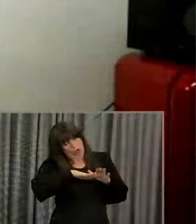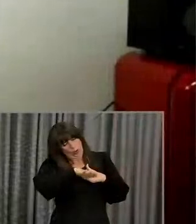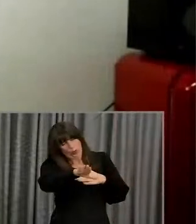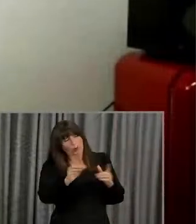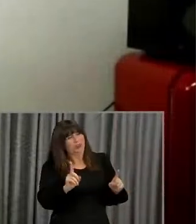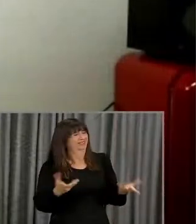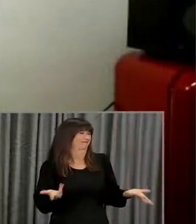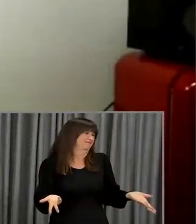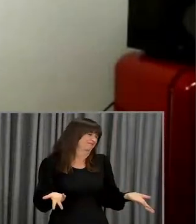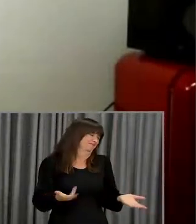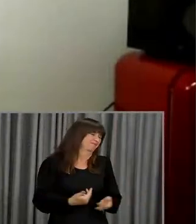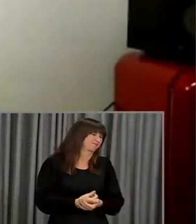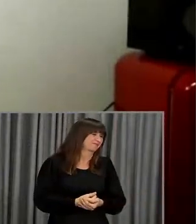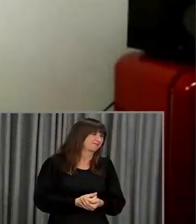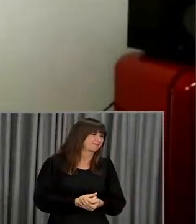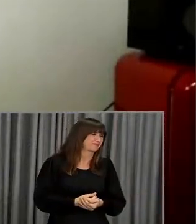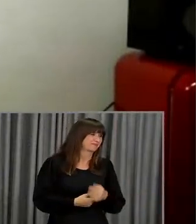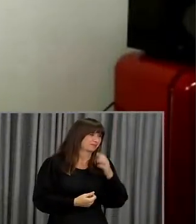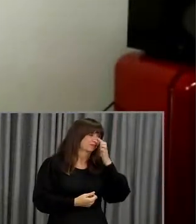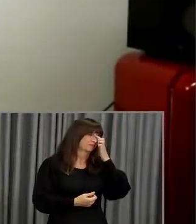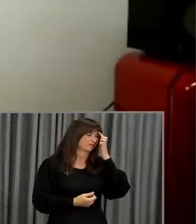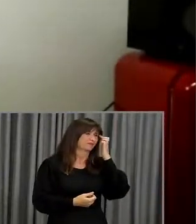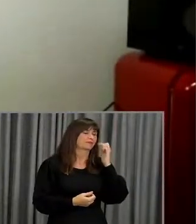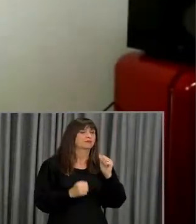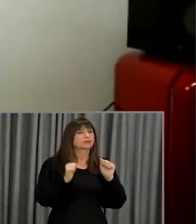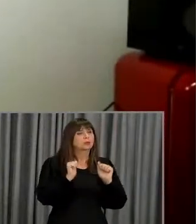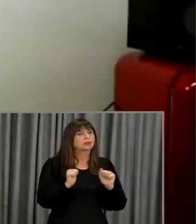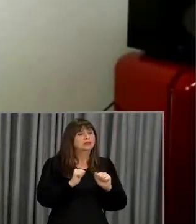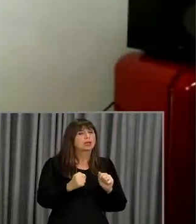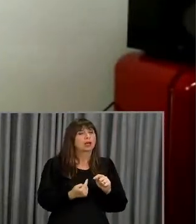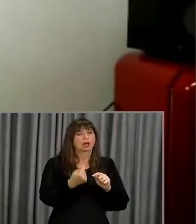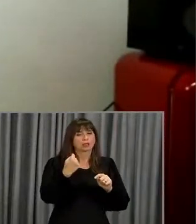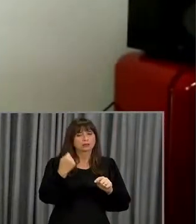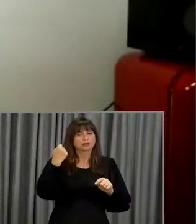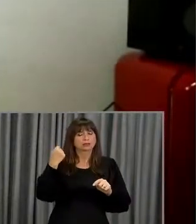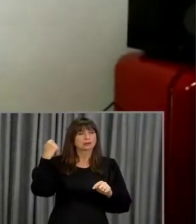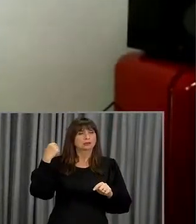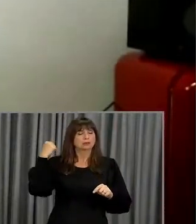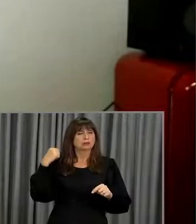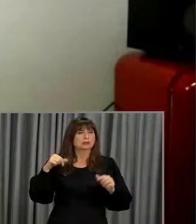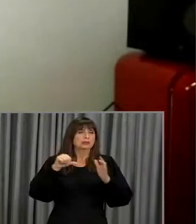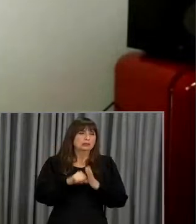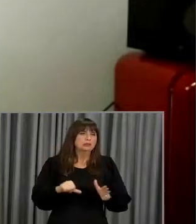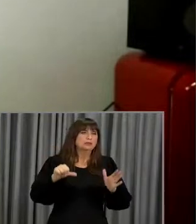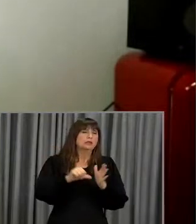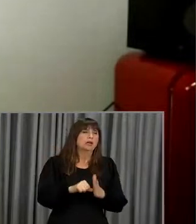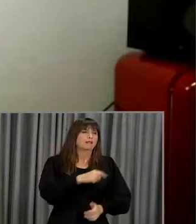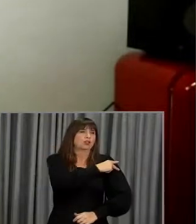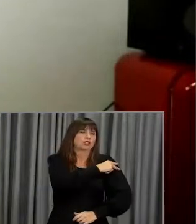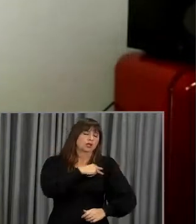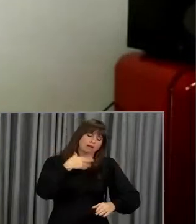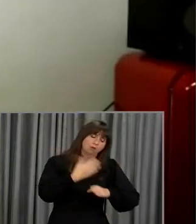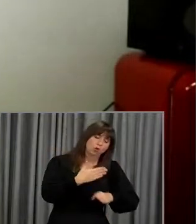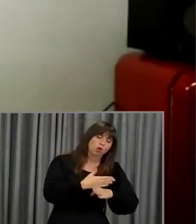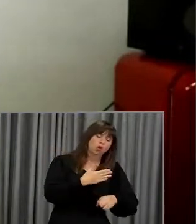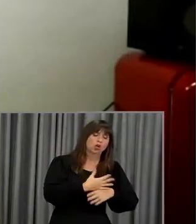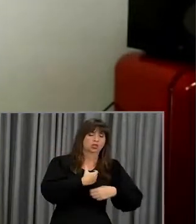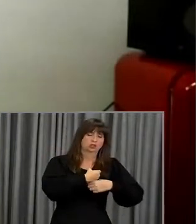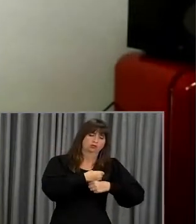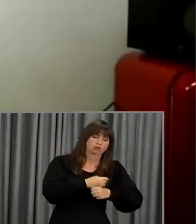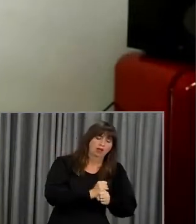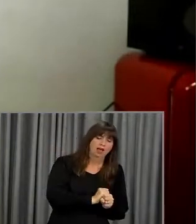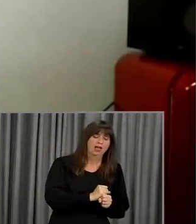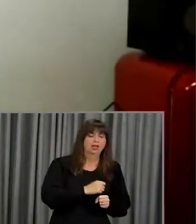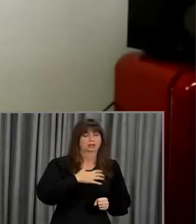Thank you for that. Also, the past 2 winters have been hard on NHS and their mental health of their staff. Is there or will there be